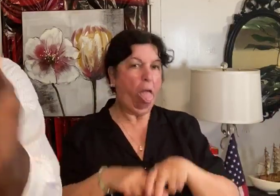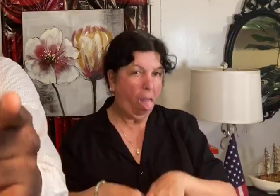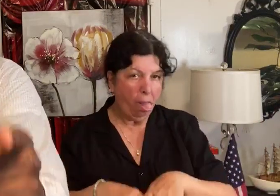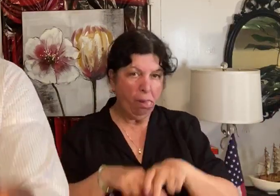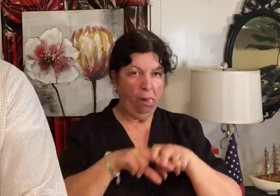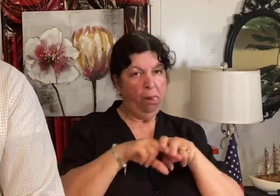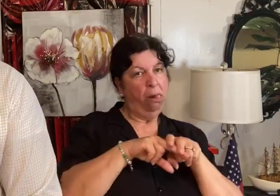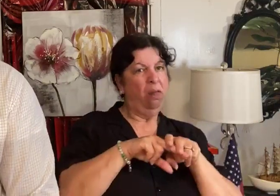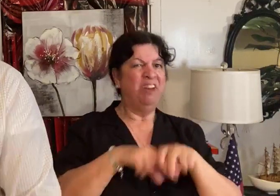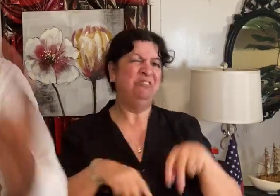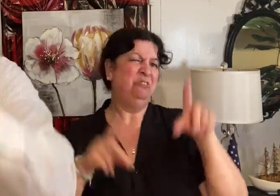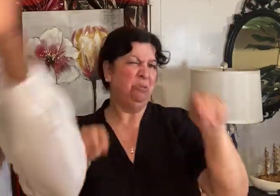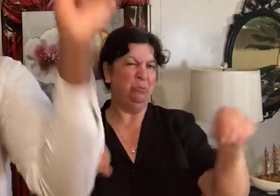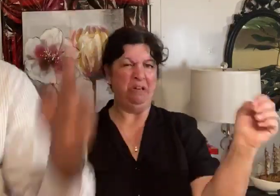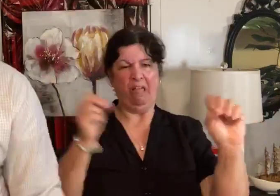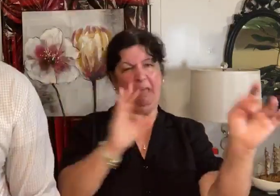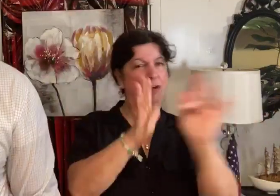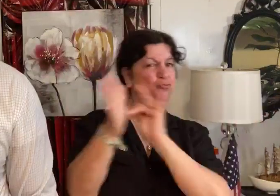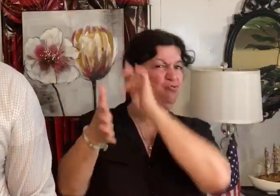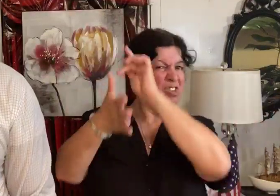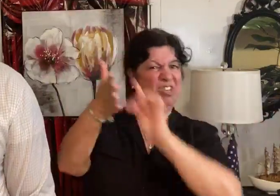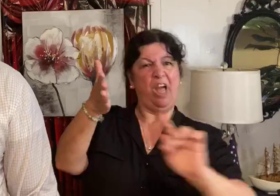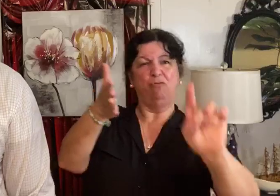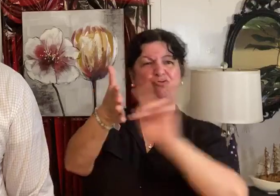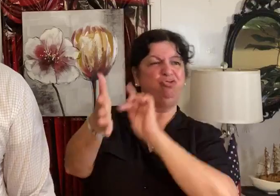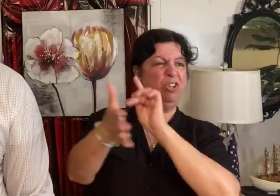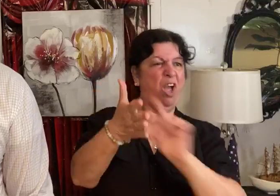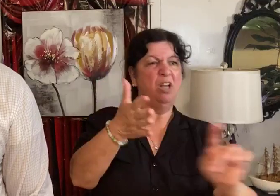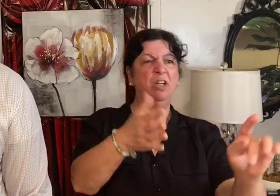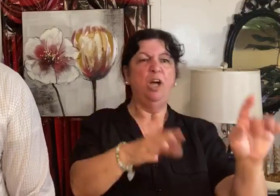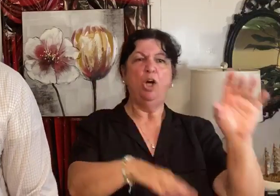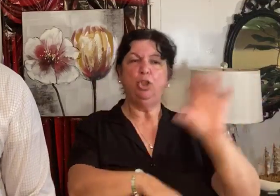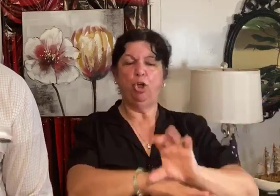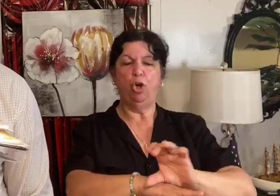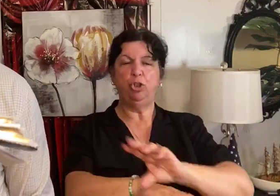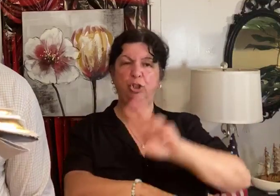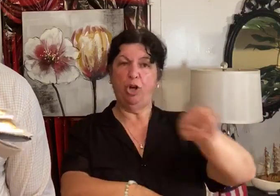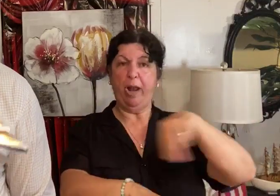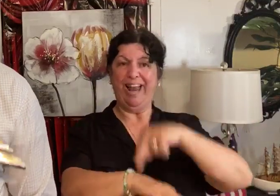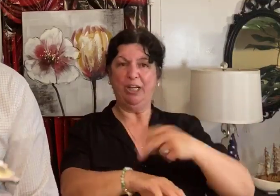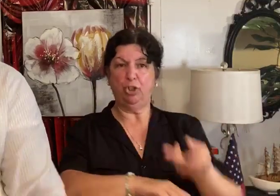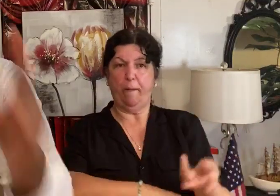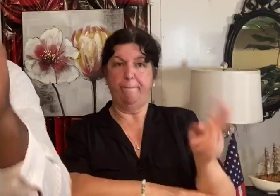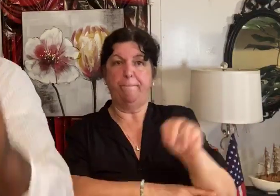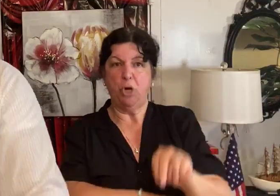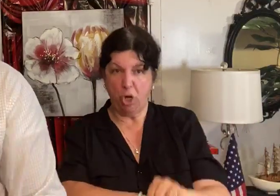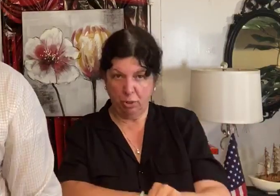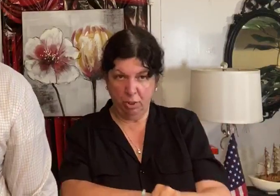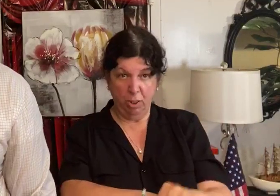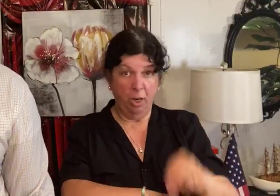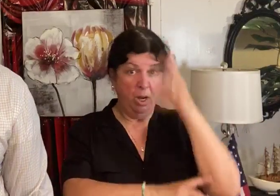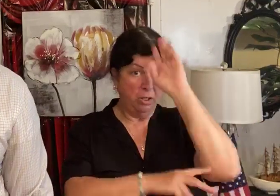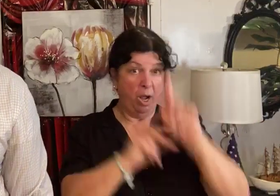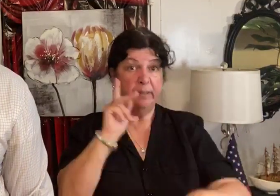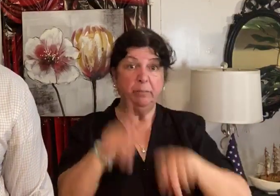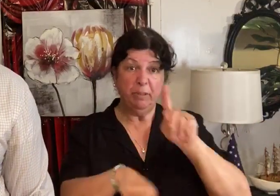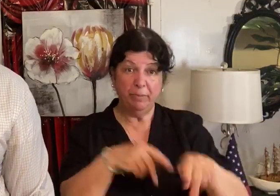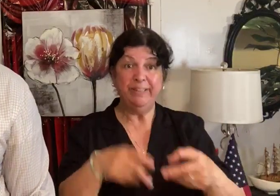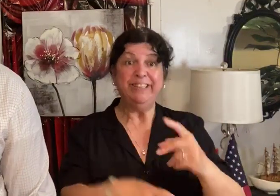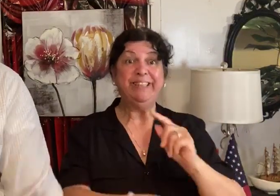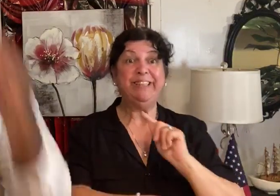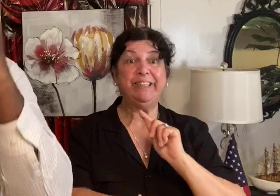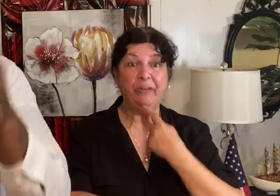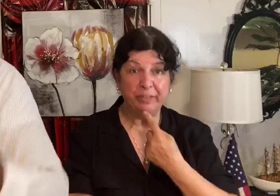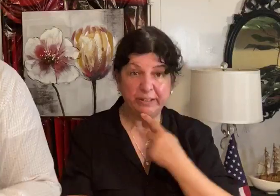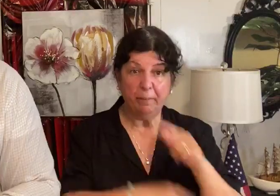nothing, and criticize the church as the nation burns. I don't think so. That's not the truth of God. God's people need to get serious